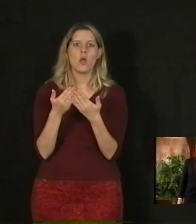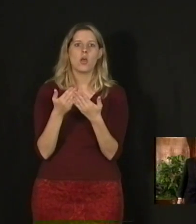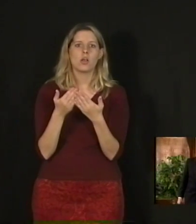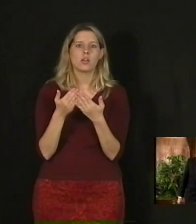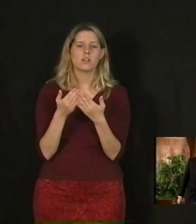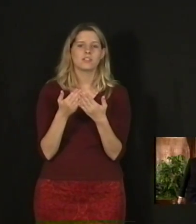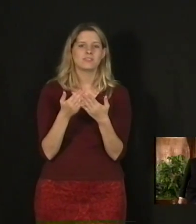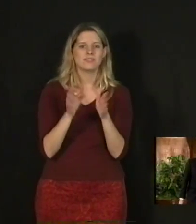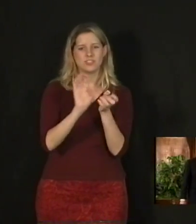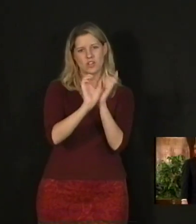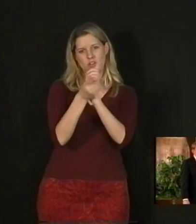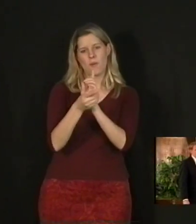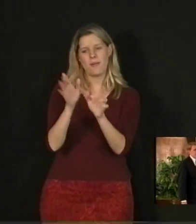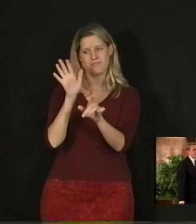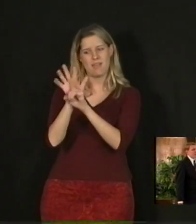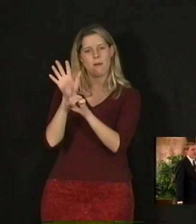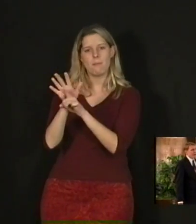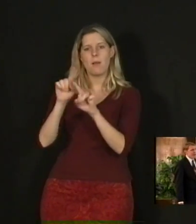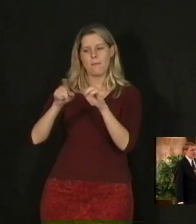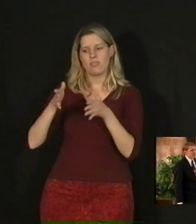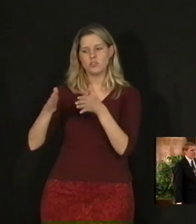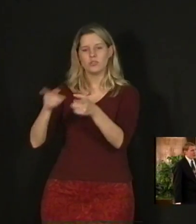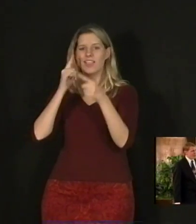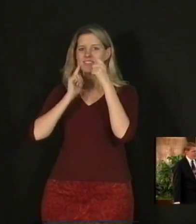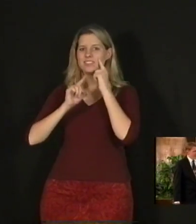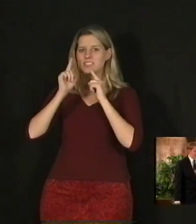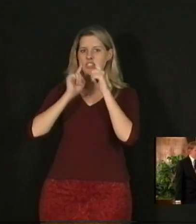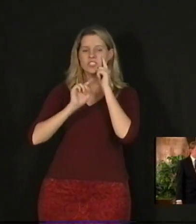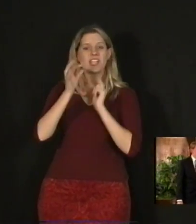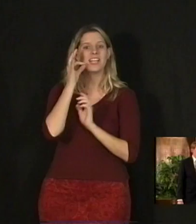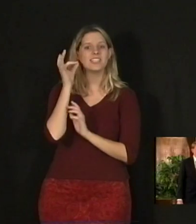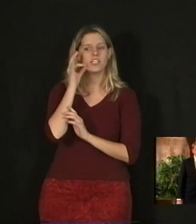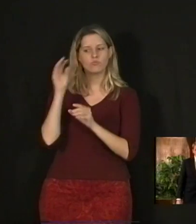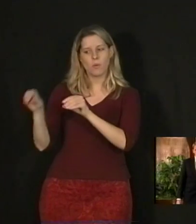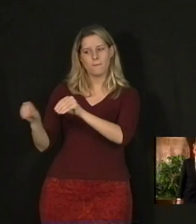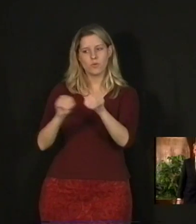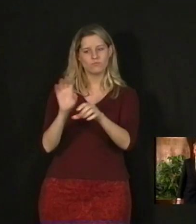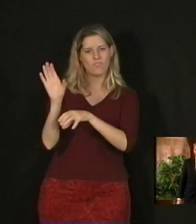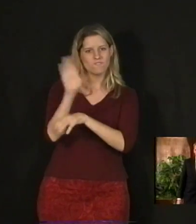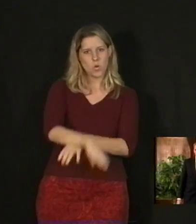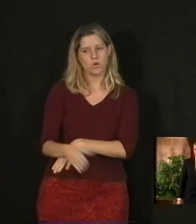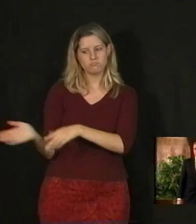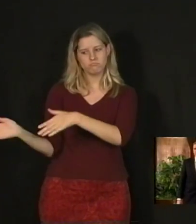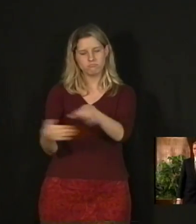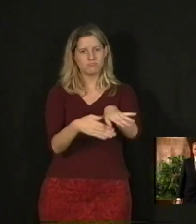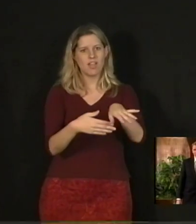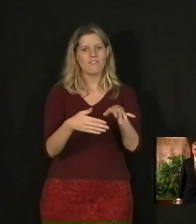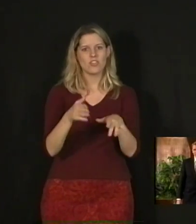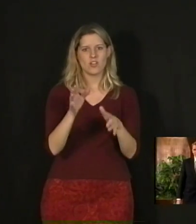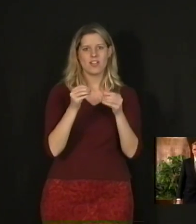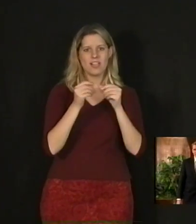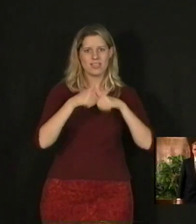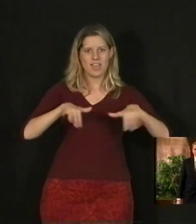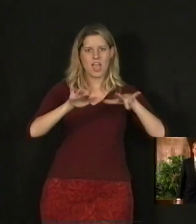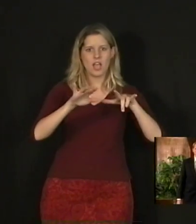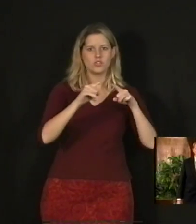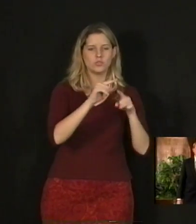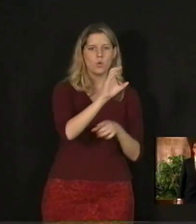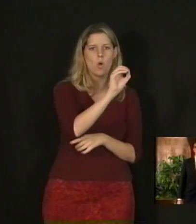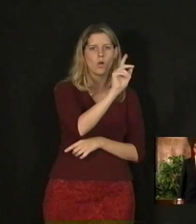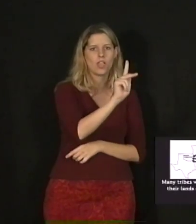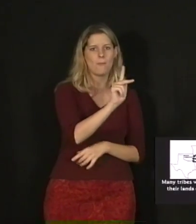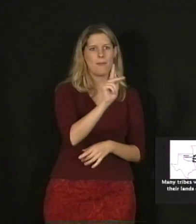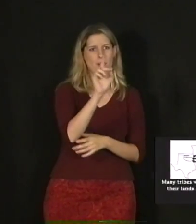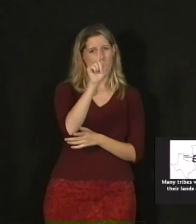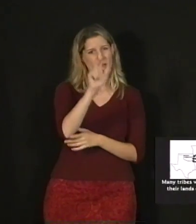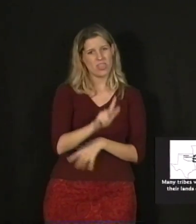simply made it popular. But in the Trail of Tears, the Cherokee Indians were moved off their land by force to Oklahoma. About a third